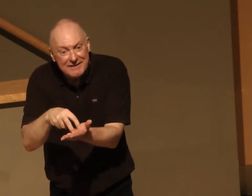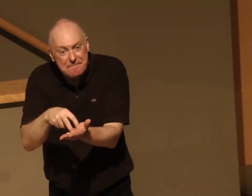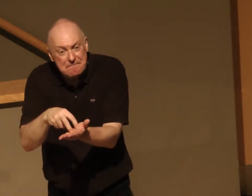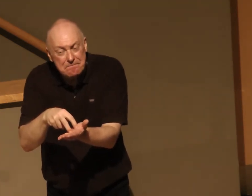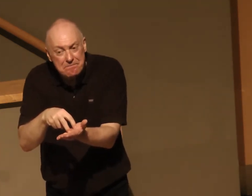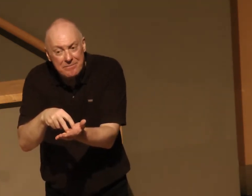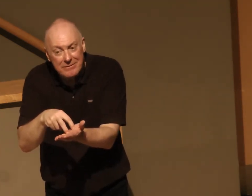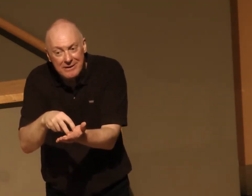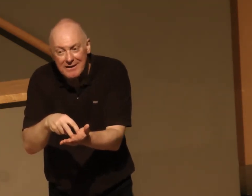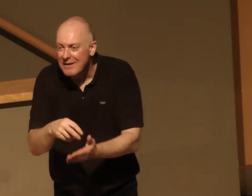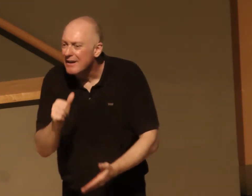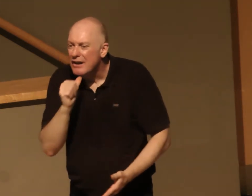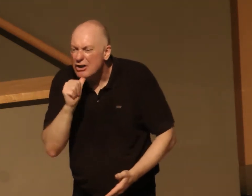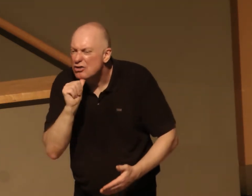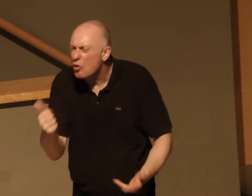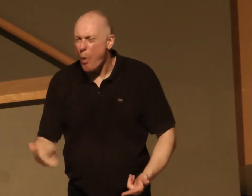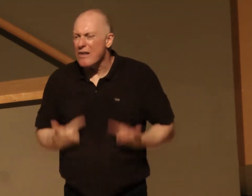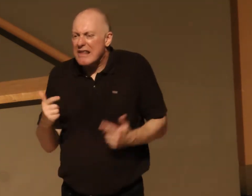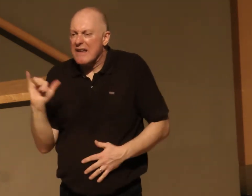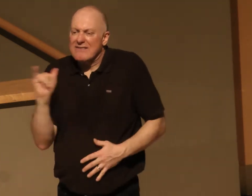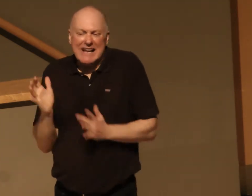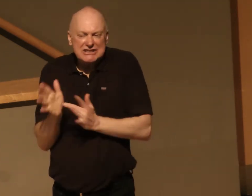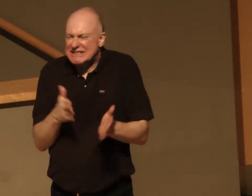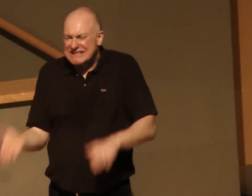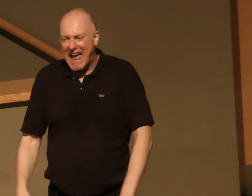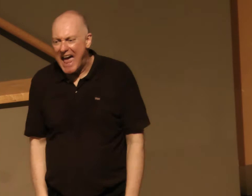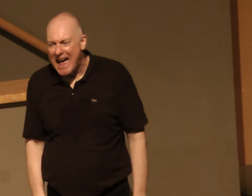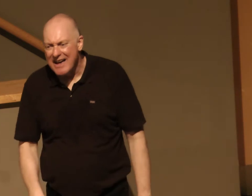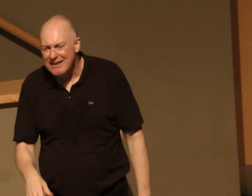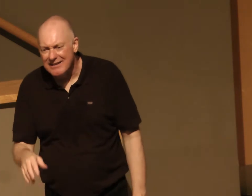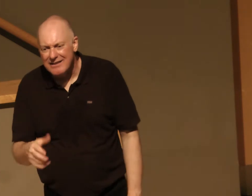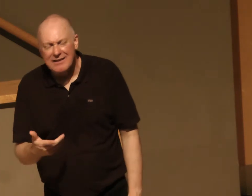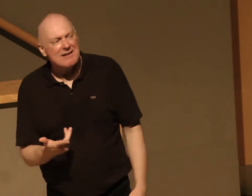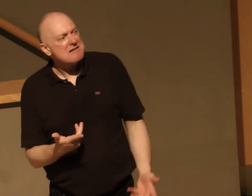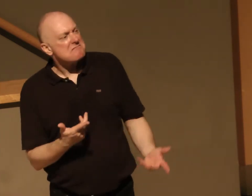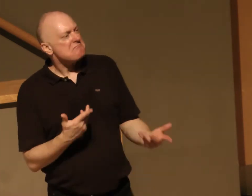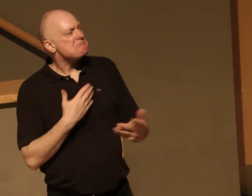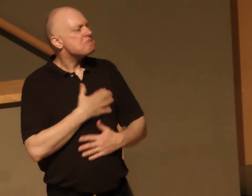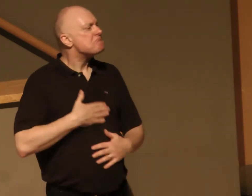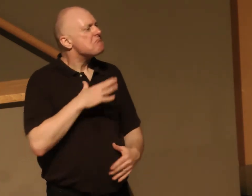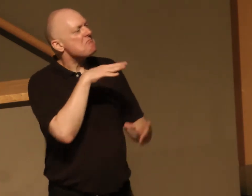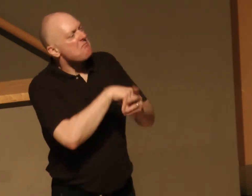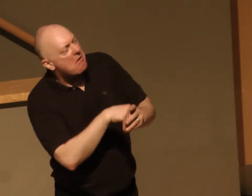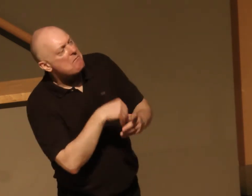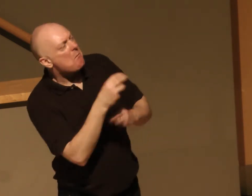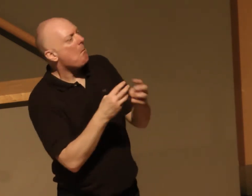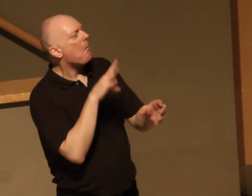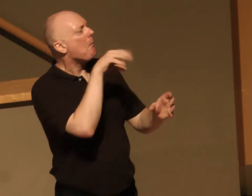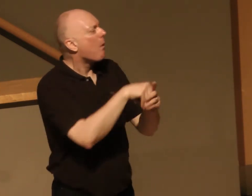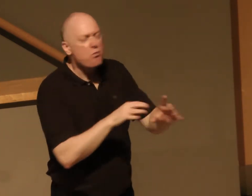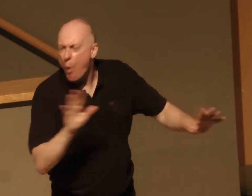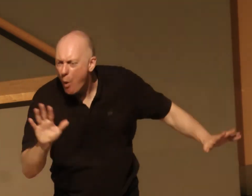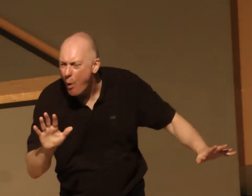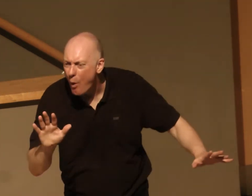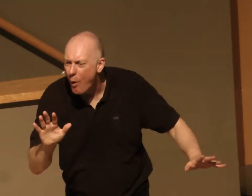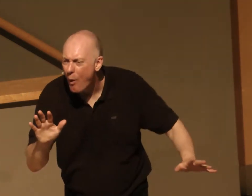Don't live your life as if Jesus Christ is dead, seeking fulfillment and joy and freedom and other things. He is the remedy for the